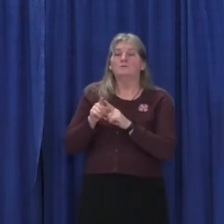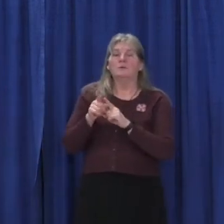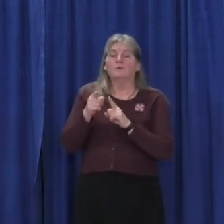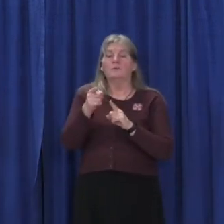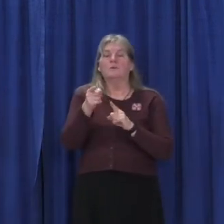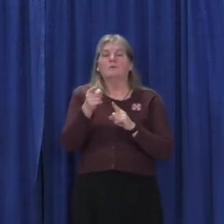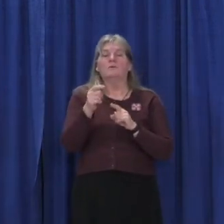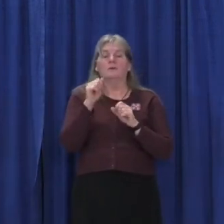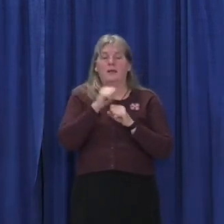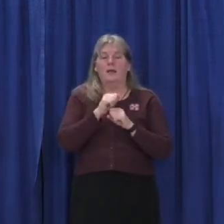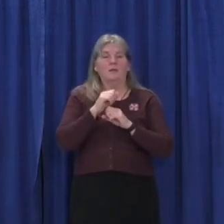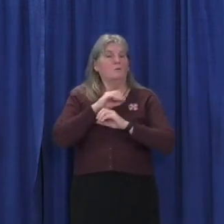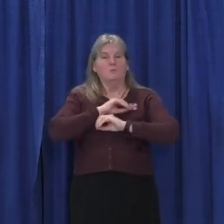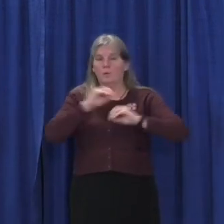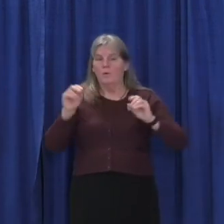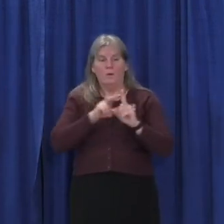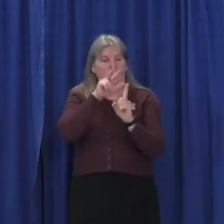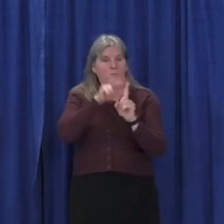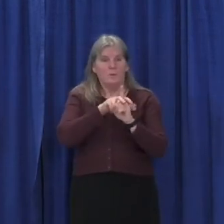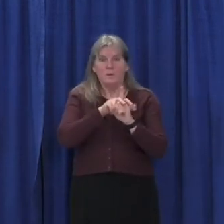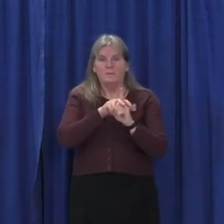at the